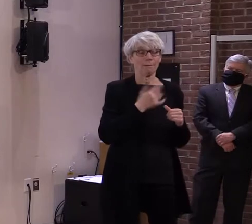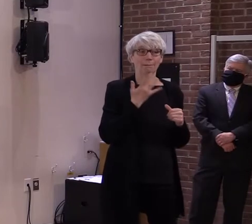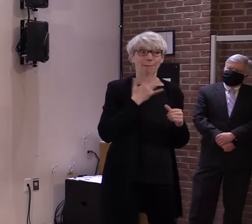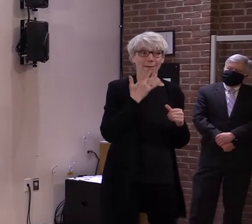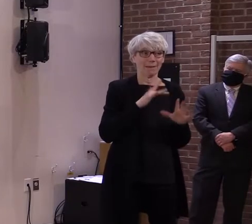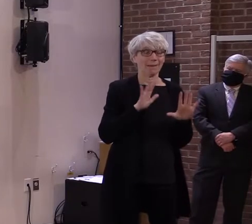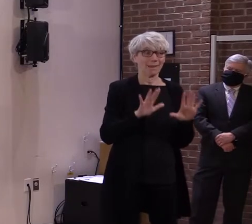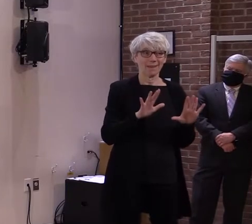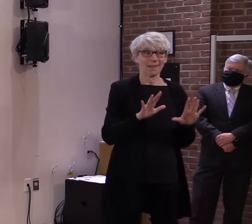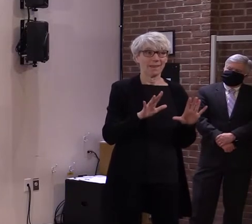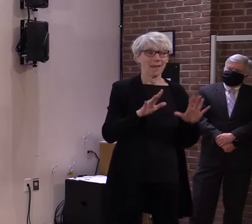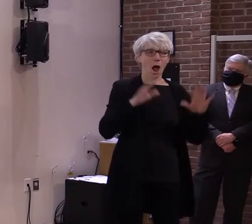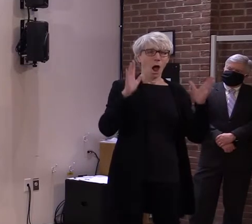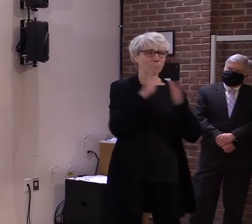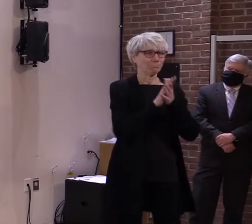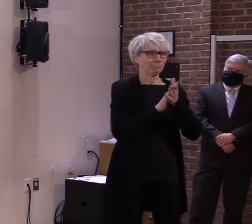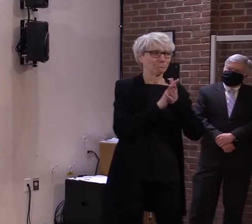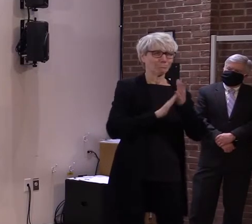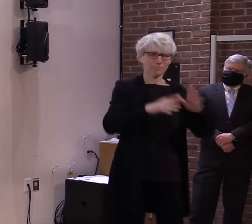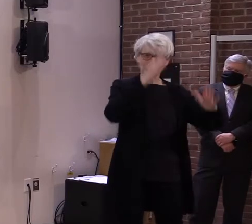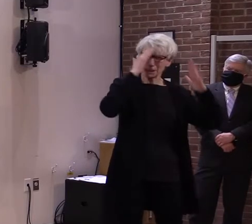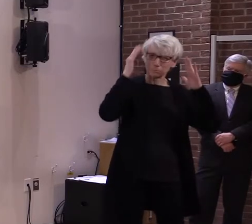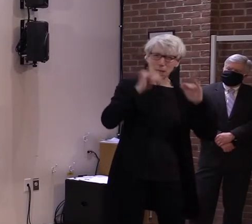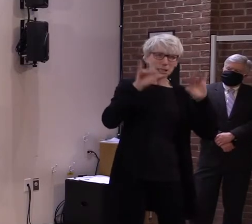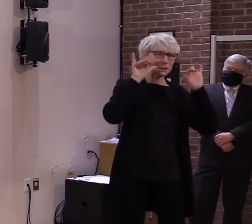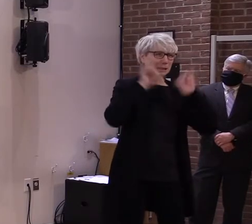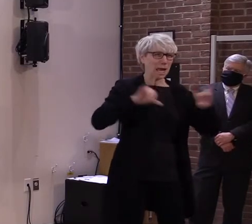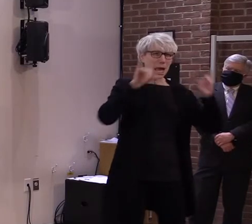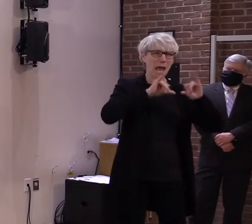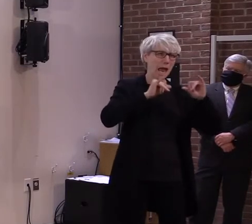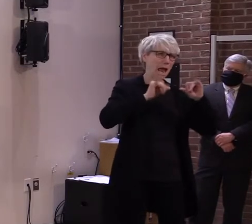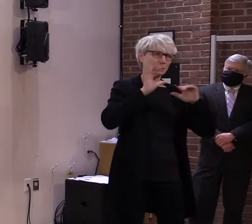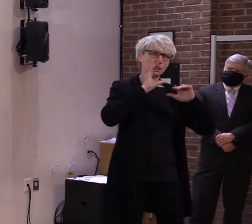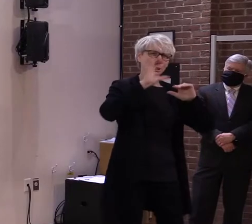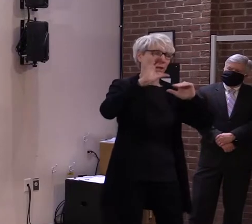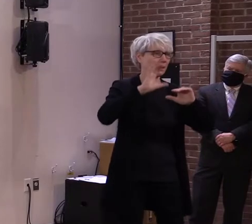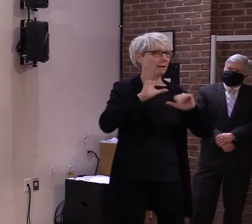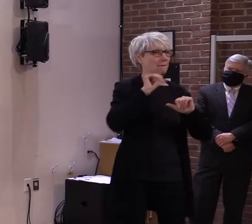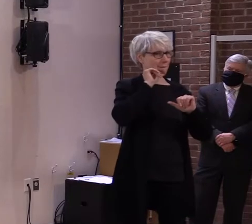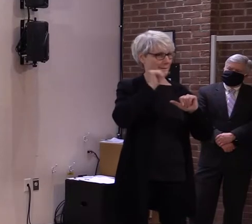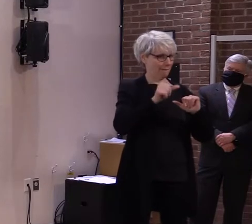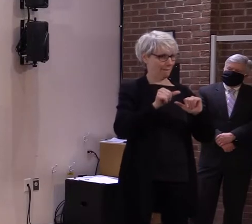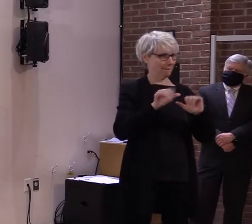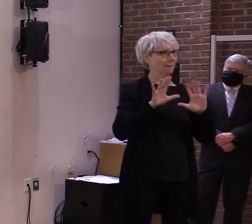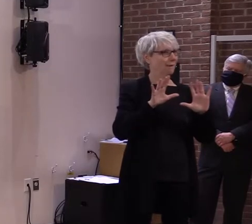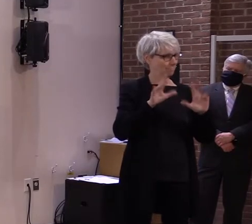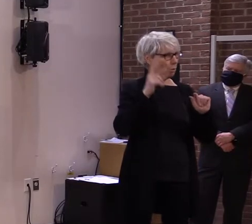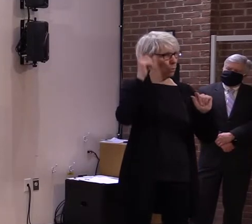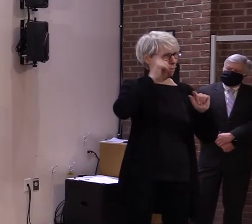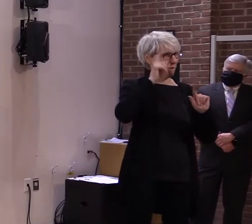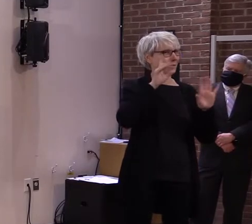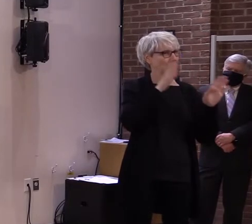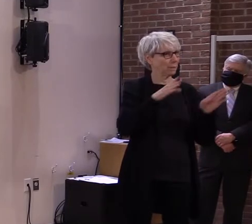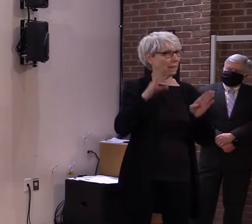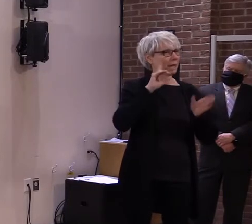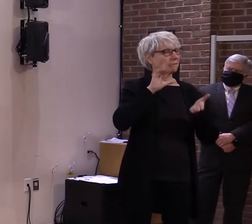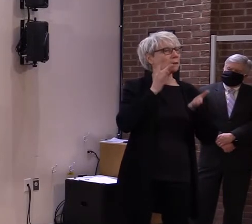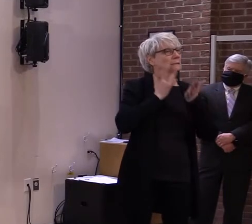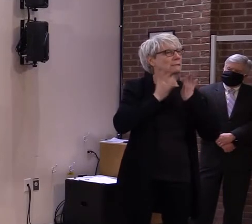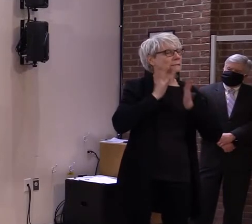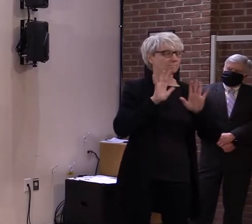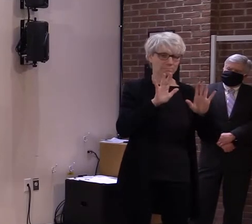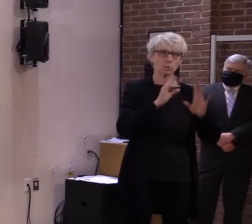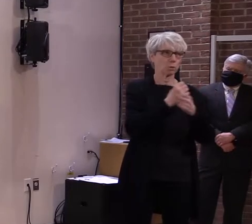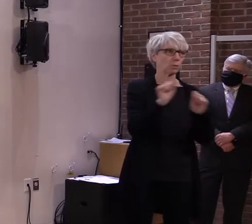didn't count on the increased allocation on an ongoing basis. So I think, I believe, we're in pretty good shape.